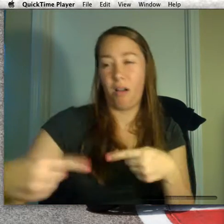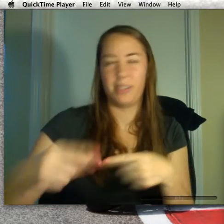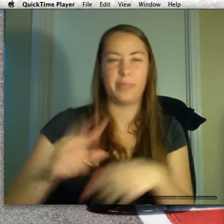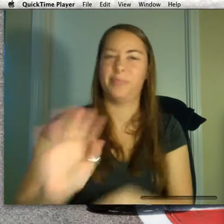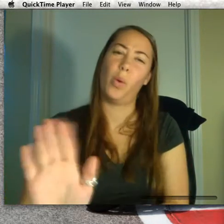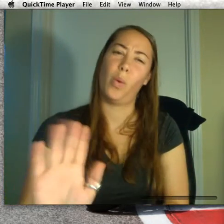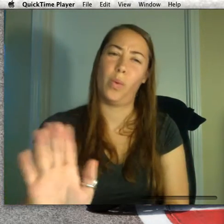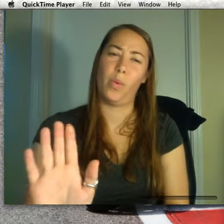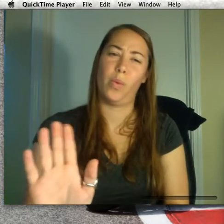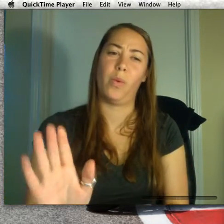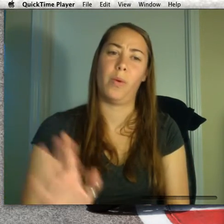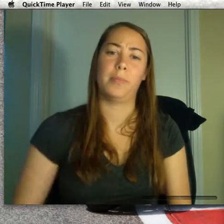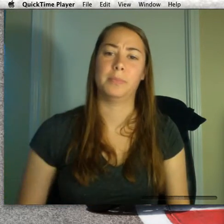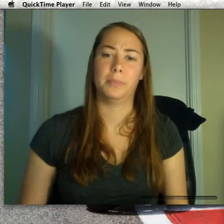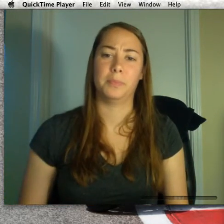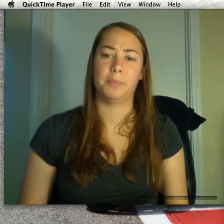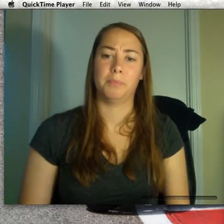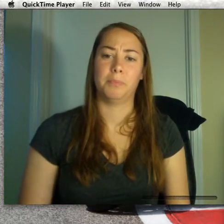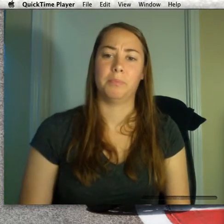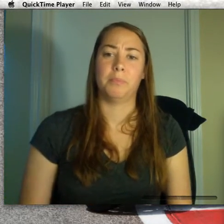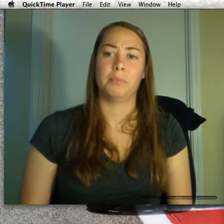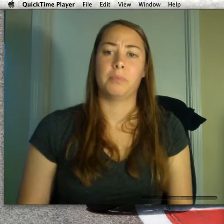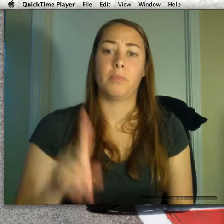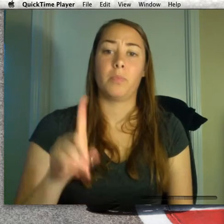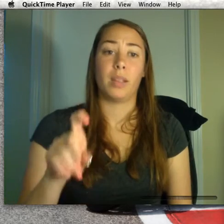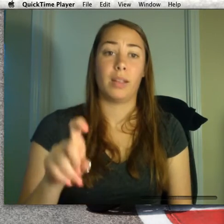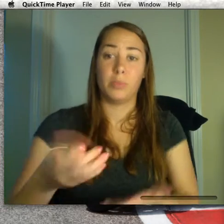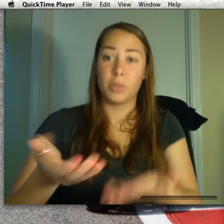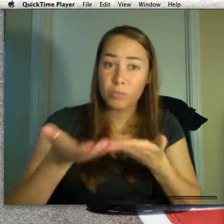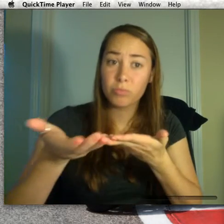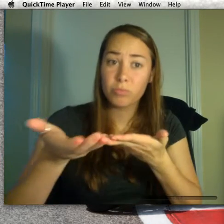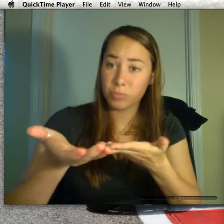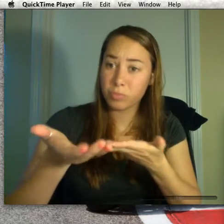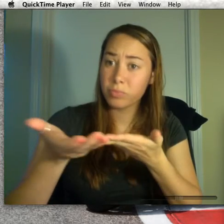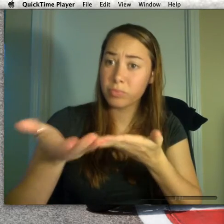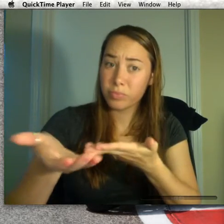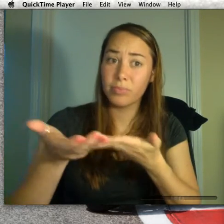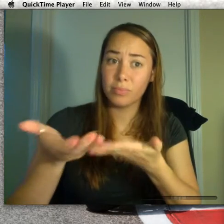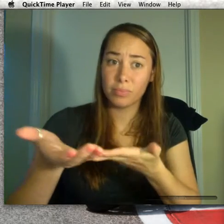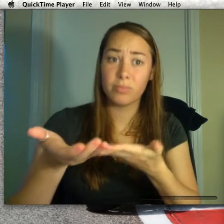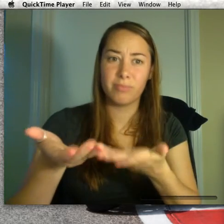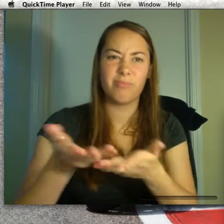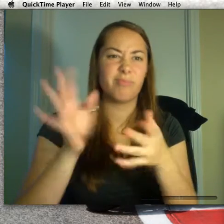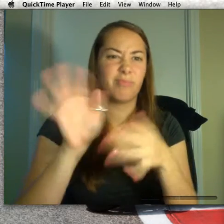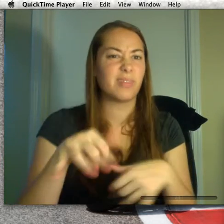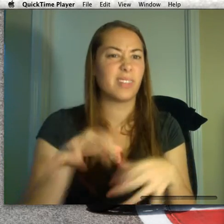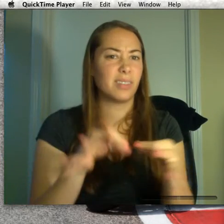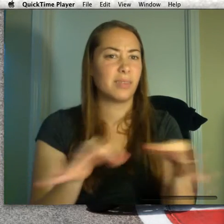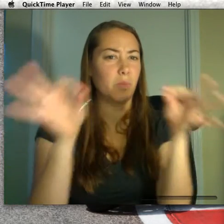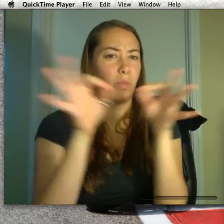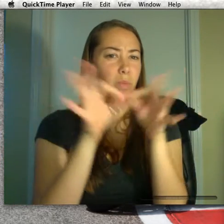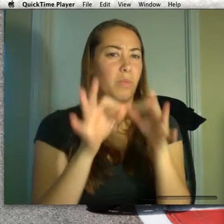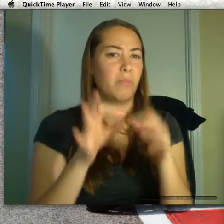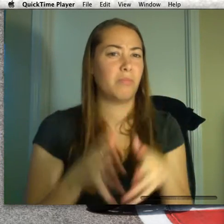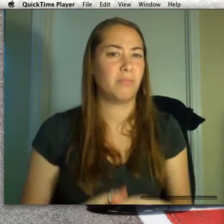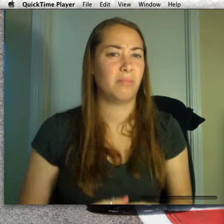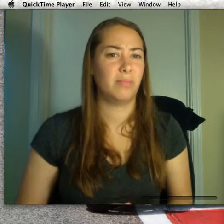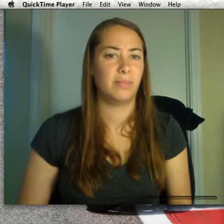this biblical imperative in the one lost sheep. I suppose that's my sense of mission with you here